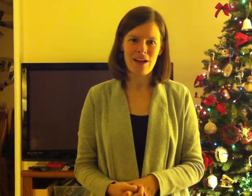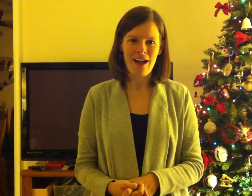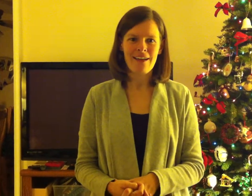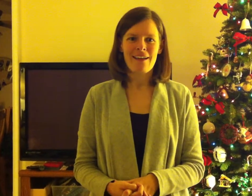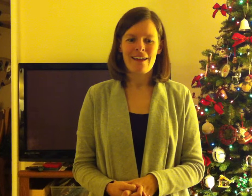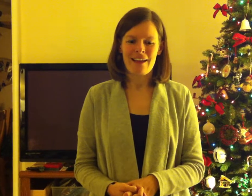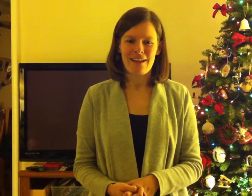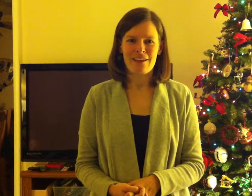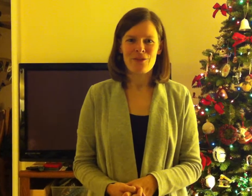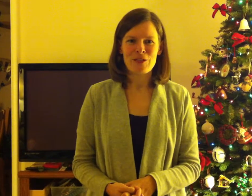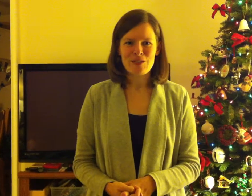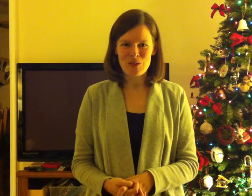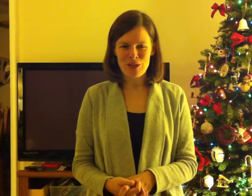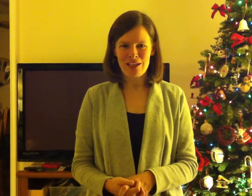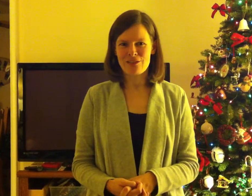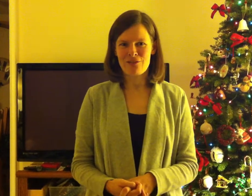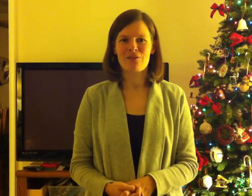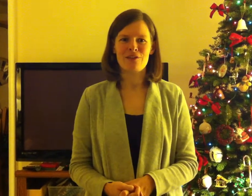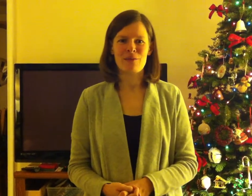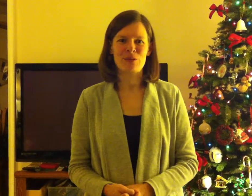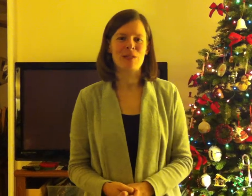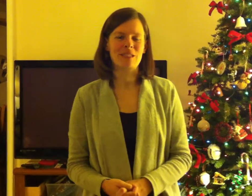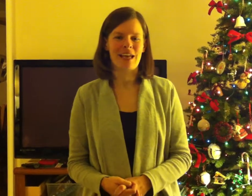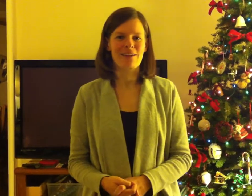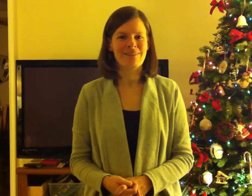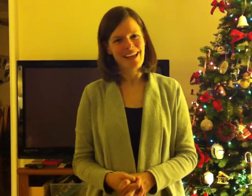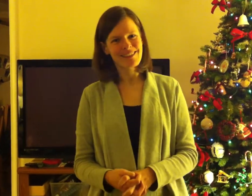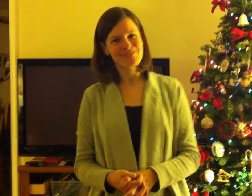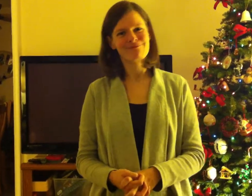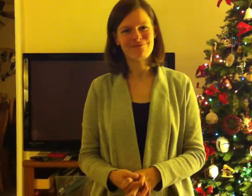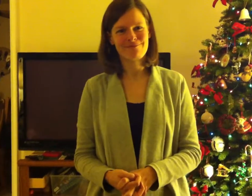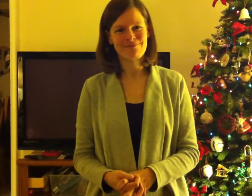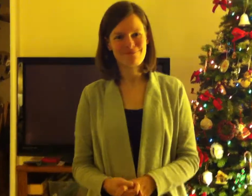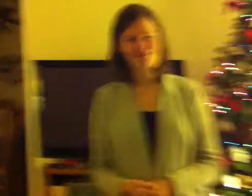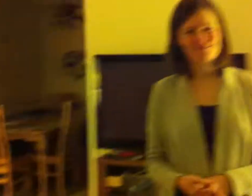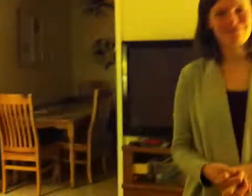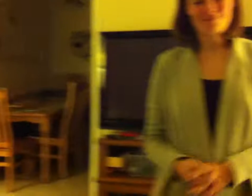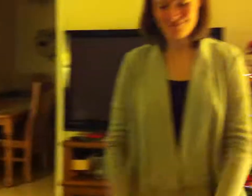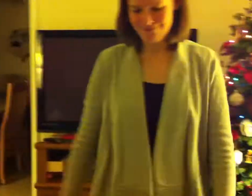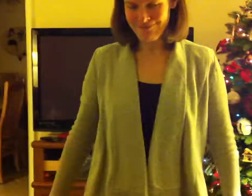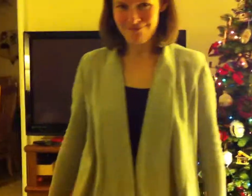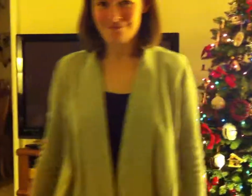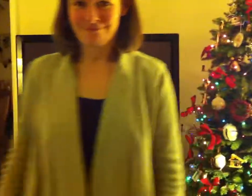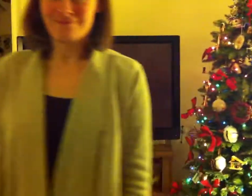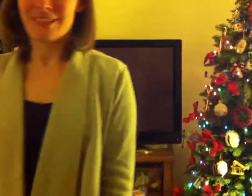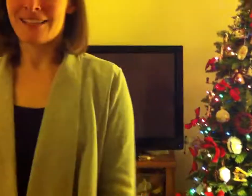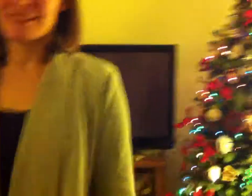high, and that if you teach them to your kids, you'll have a fun time doing them together. Thanks! Push the red button. Yes.